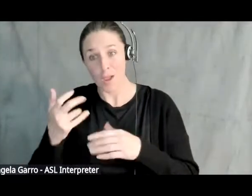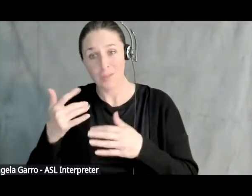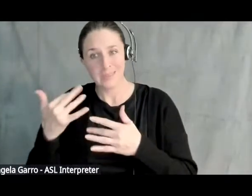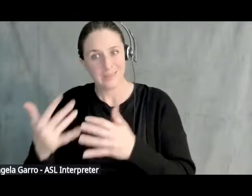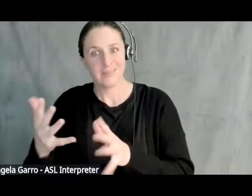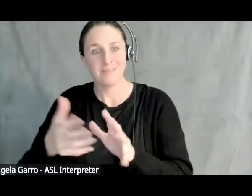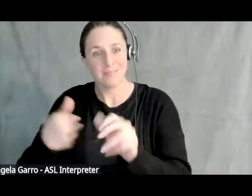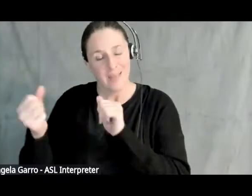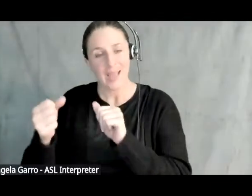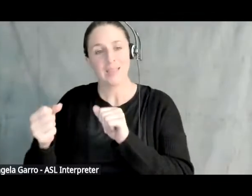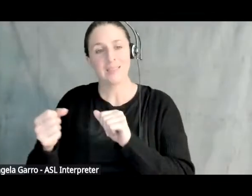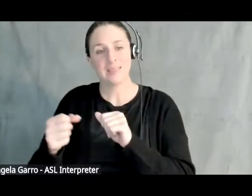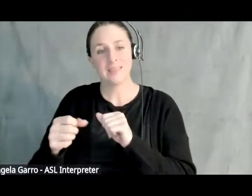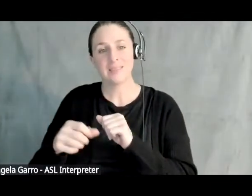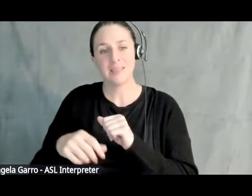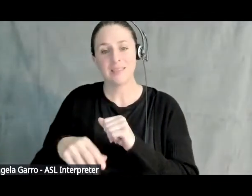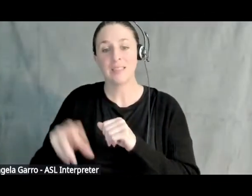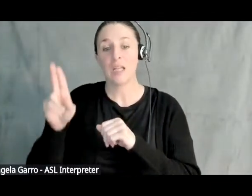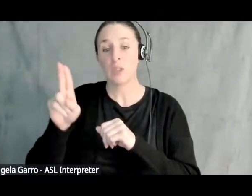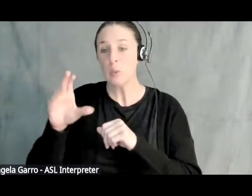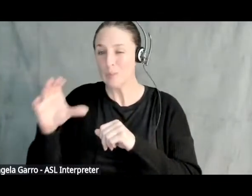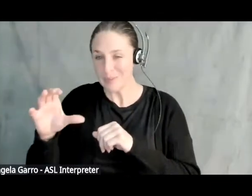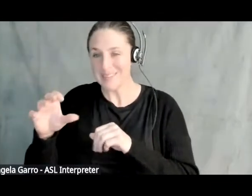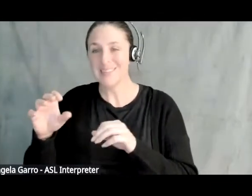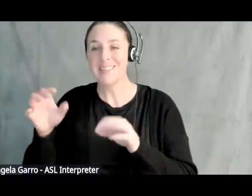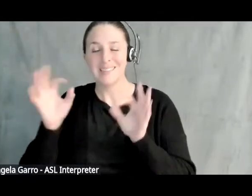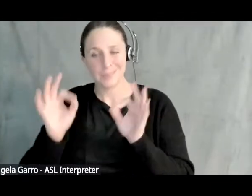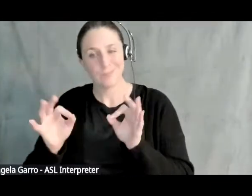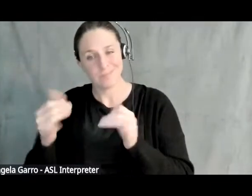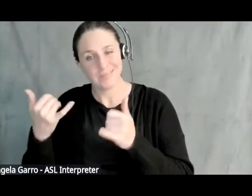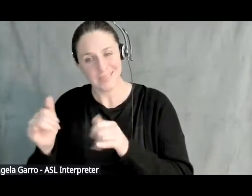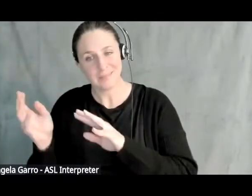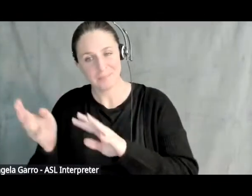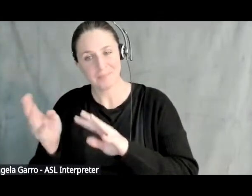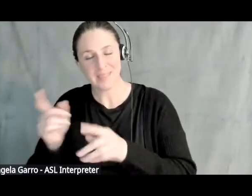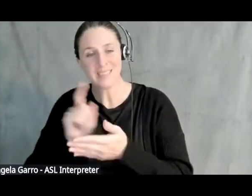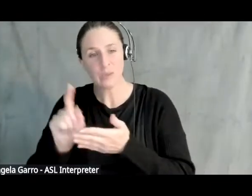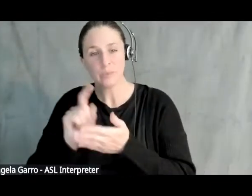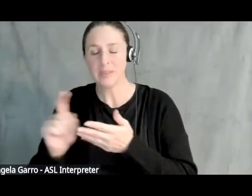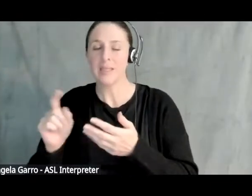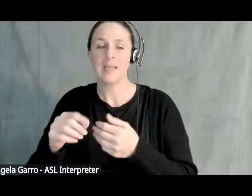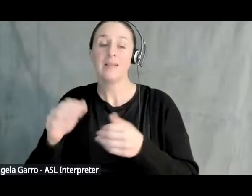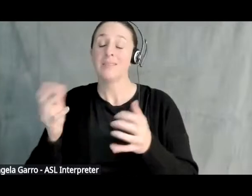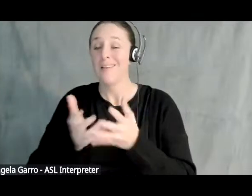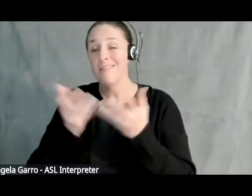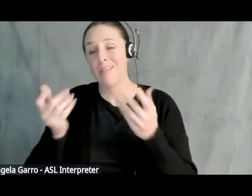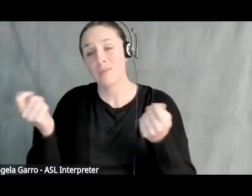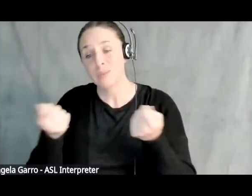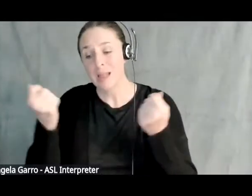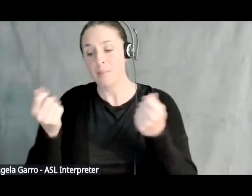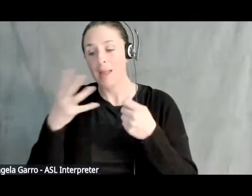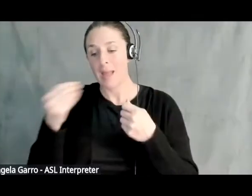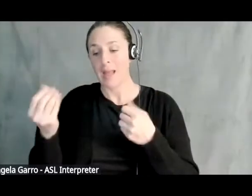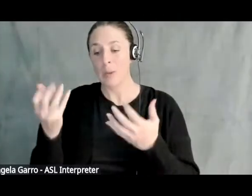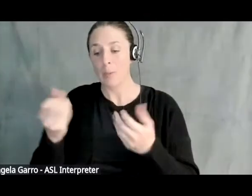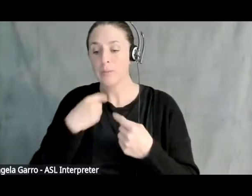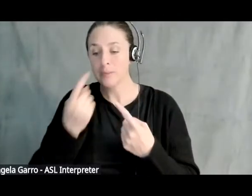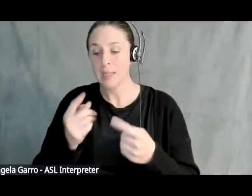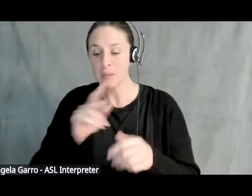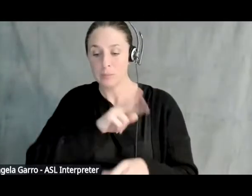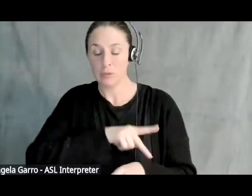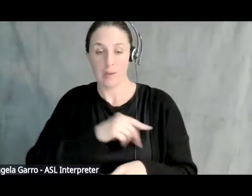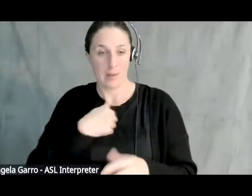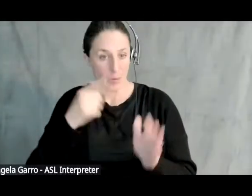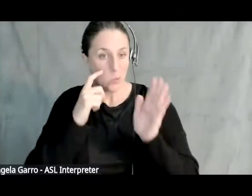the UC decisions are coming out each week, and there's been a lot to celebrate. And I will say personally, I have noticed